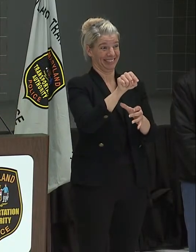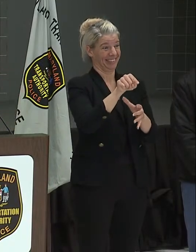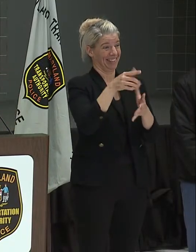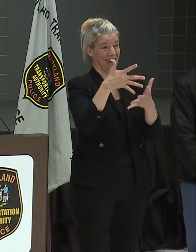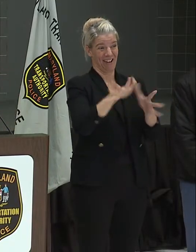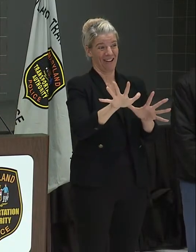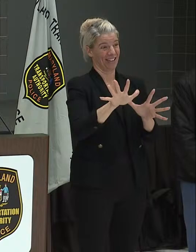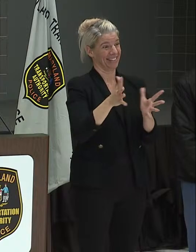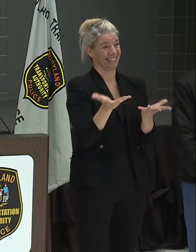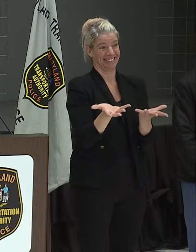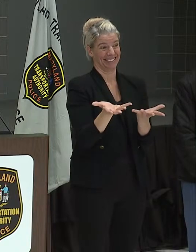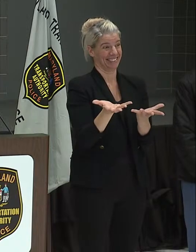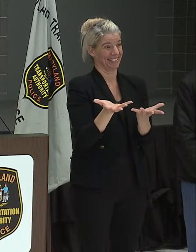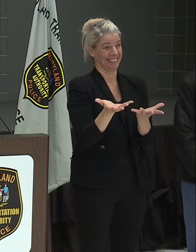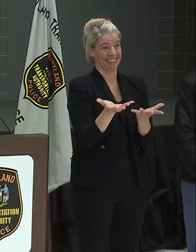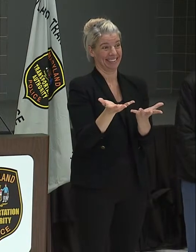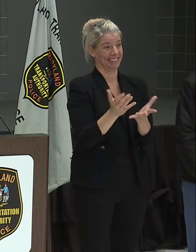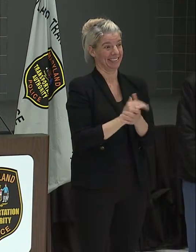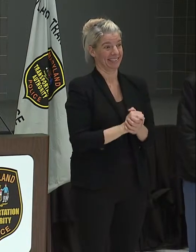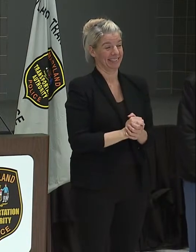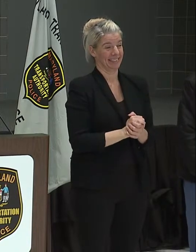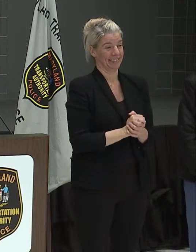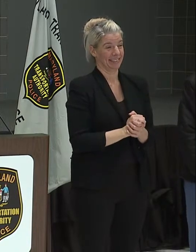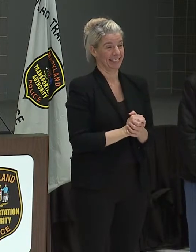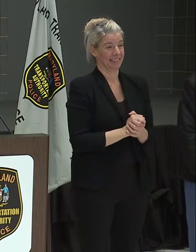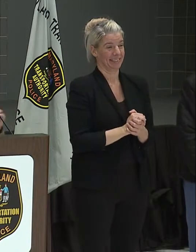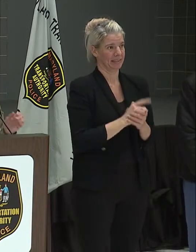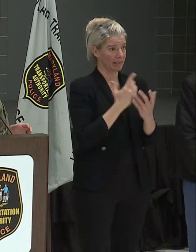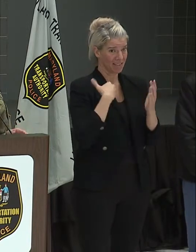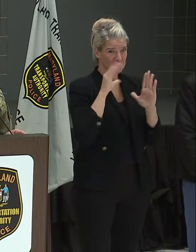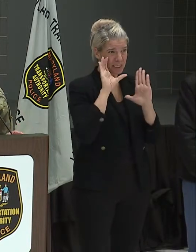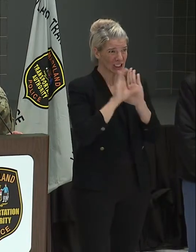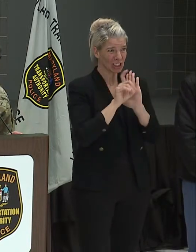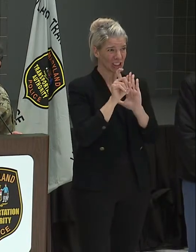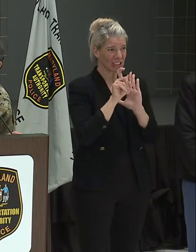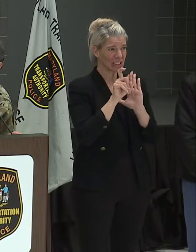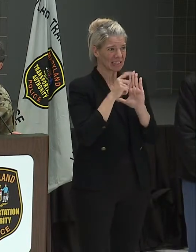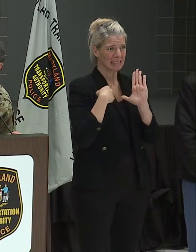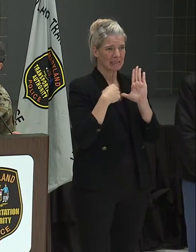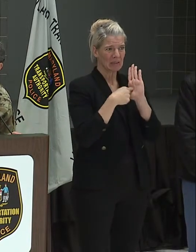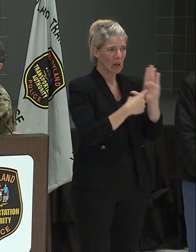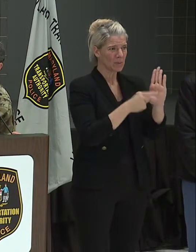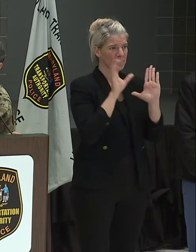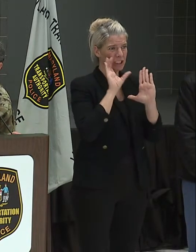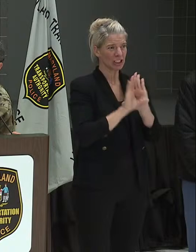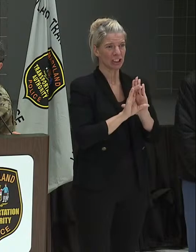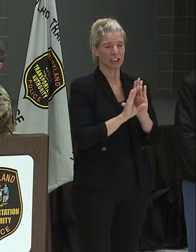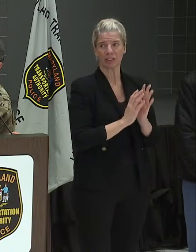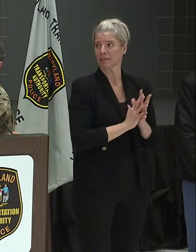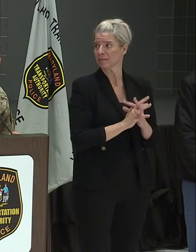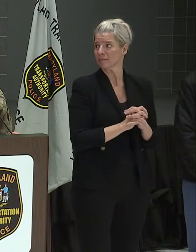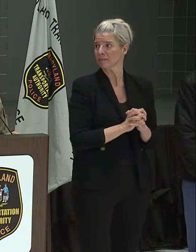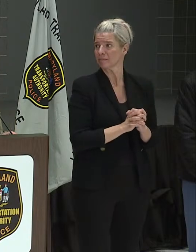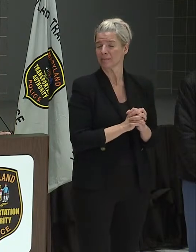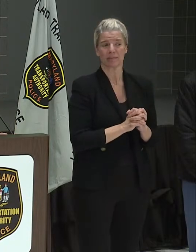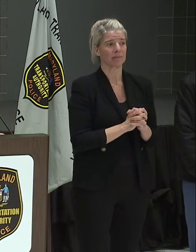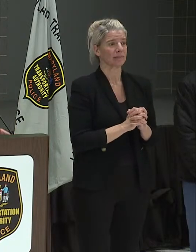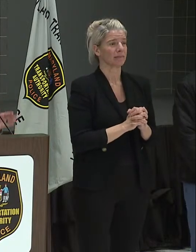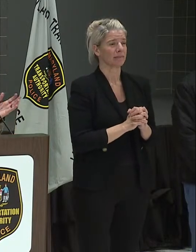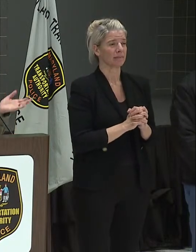vessel. We might have a picture or two, and if we do, we can head on over. Do we have, I don't know if we have any other